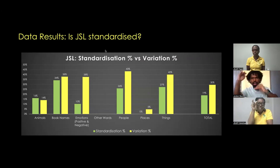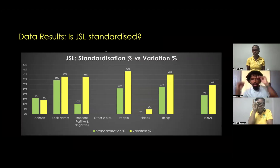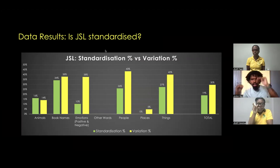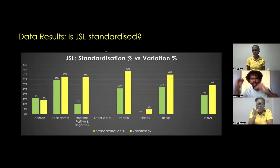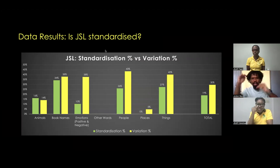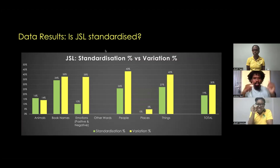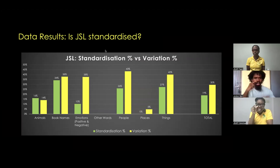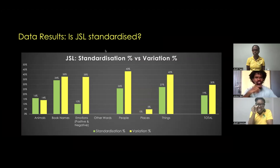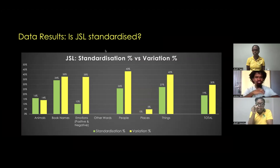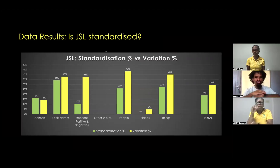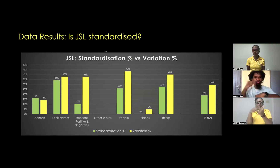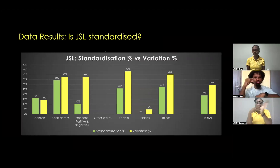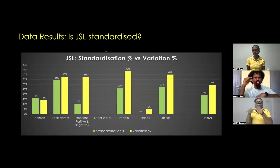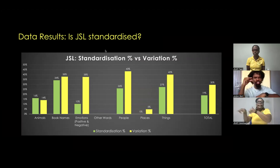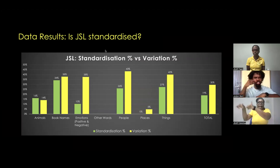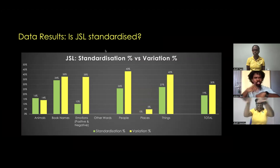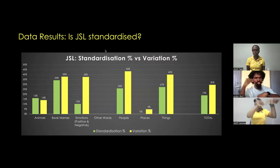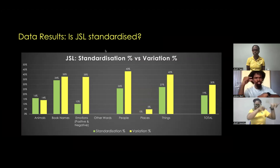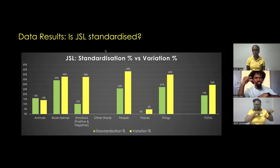the green bar on the chart